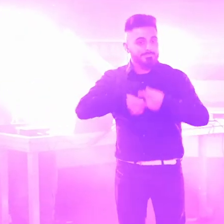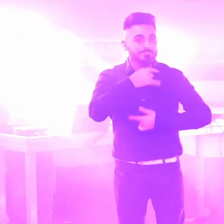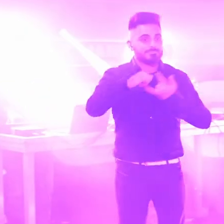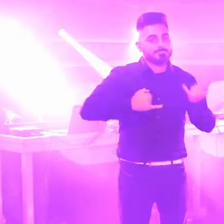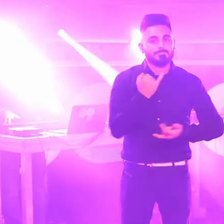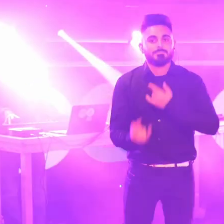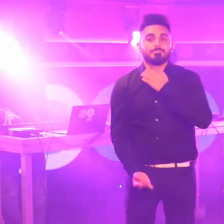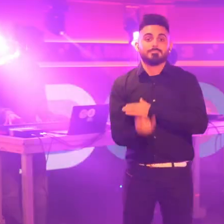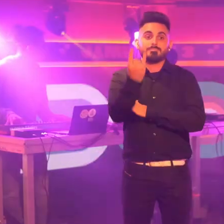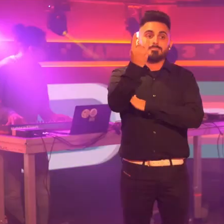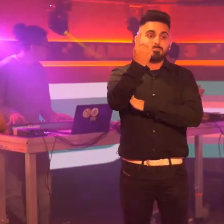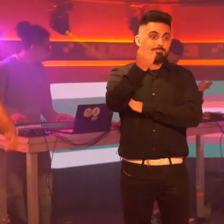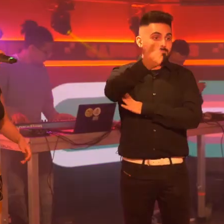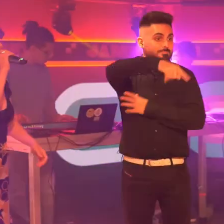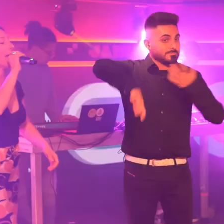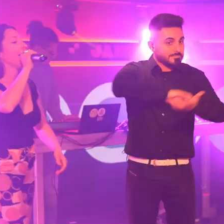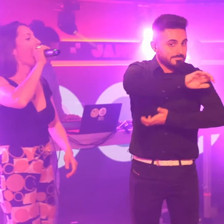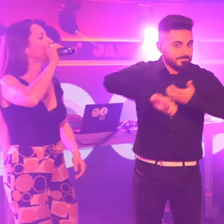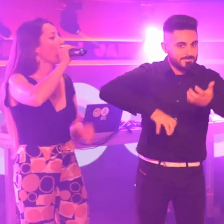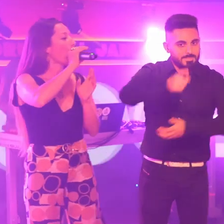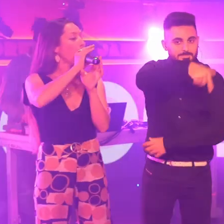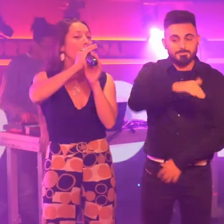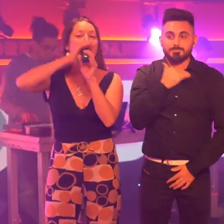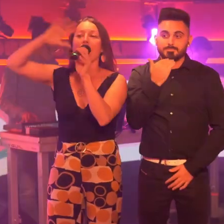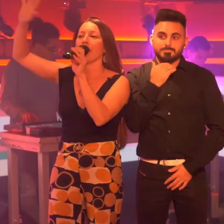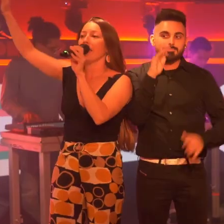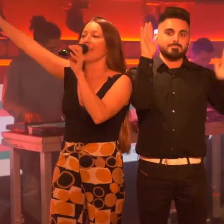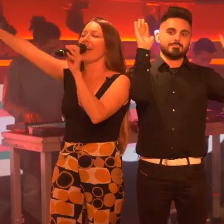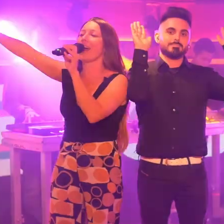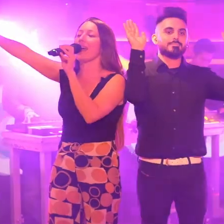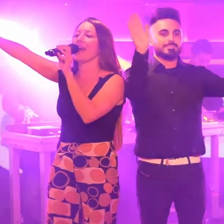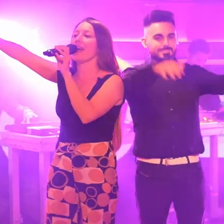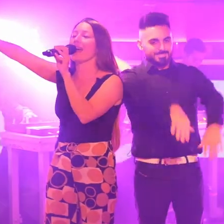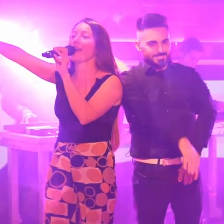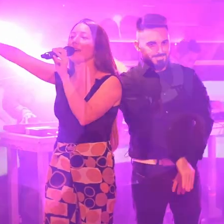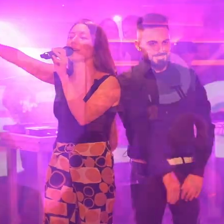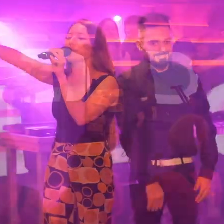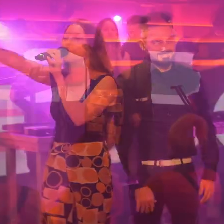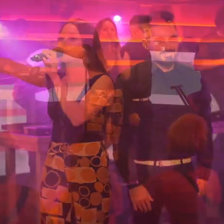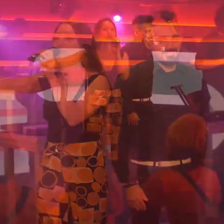Struggle, yeah. You know you gotta hustle, yeah, yeah.